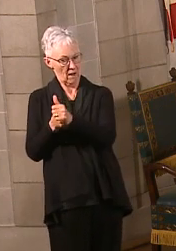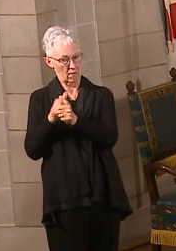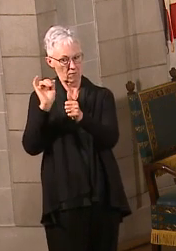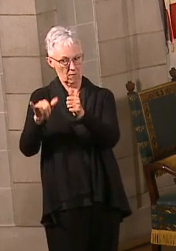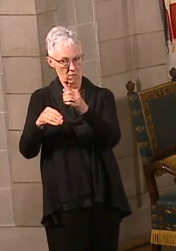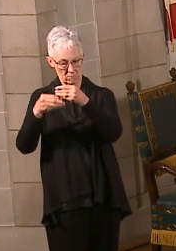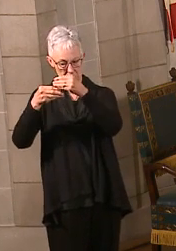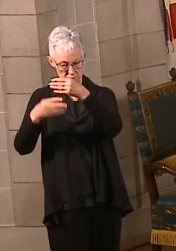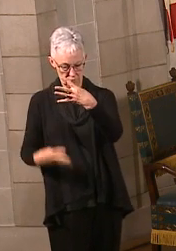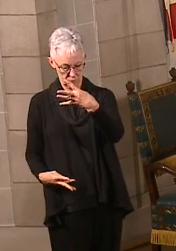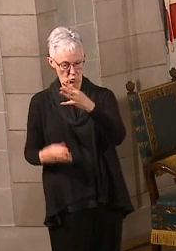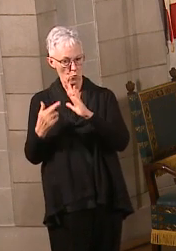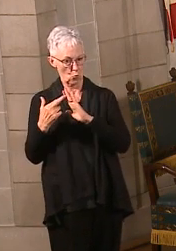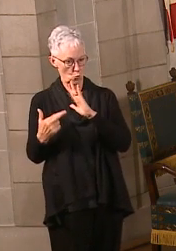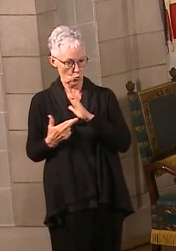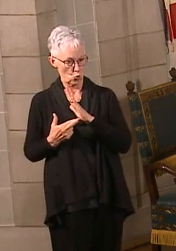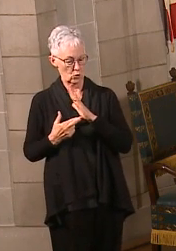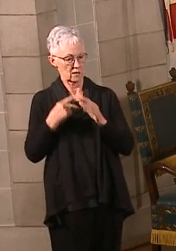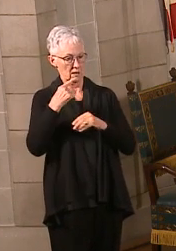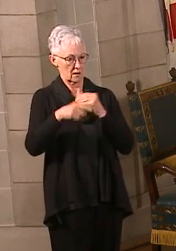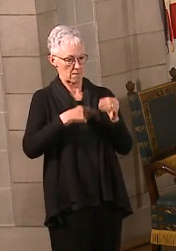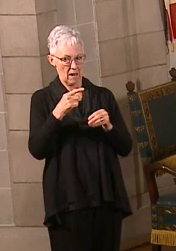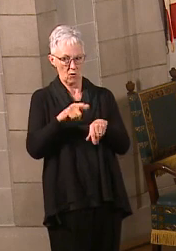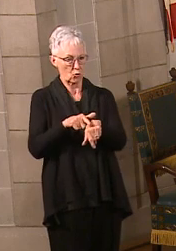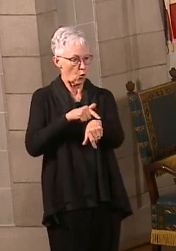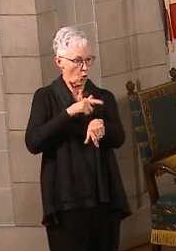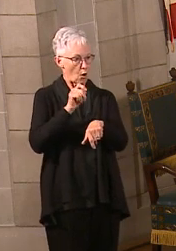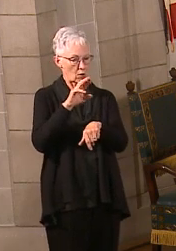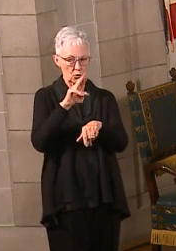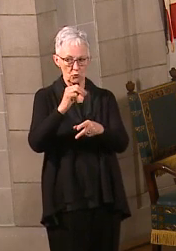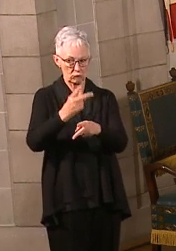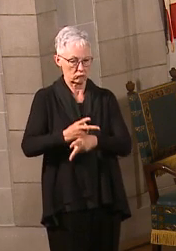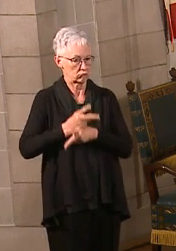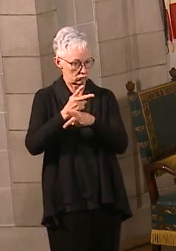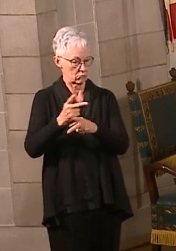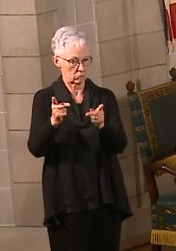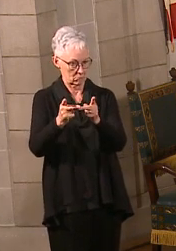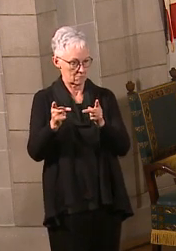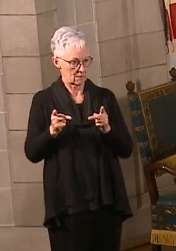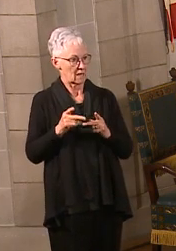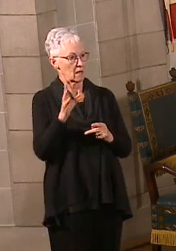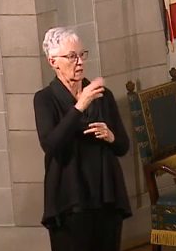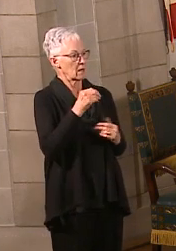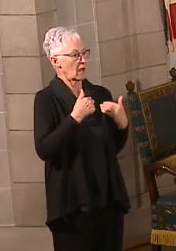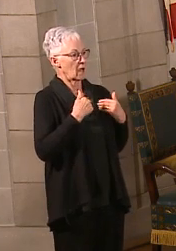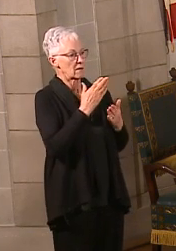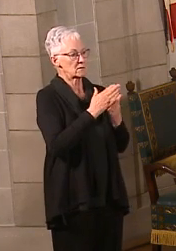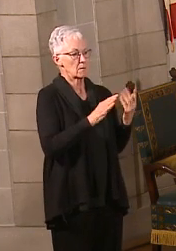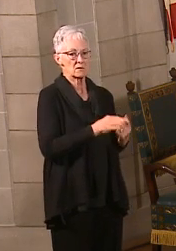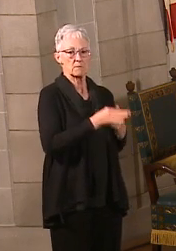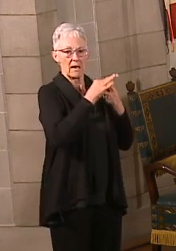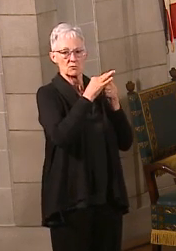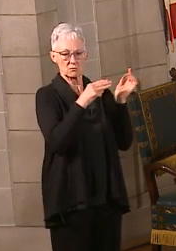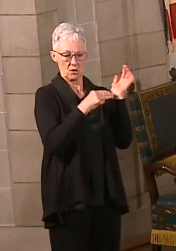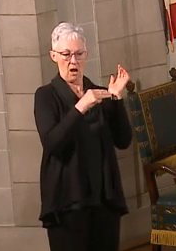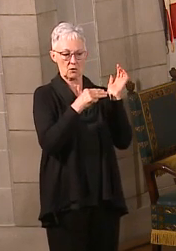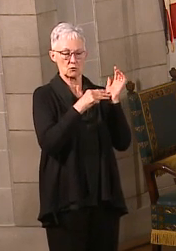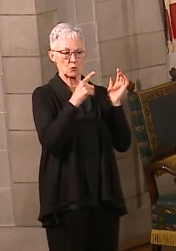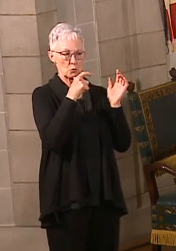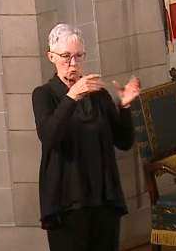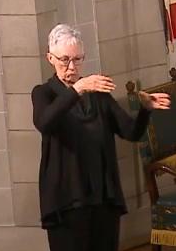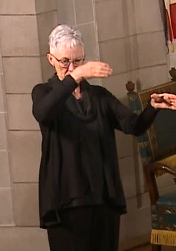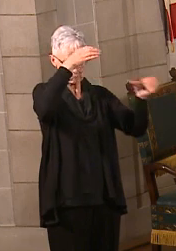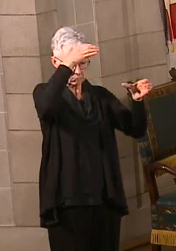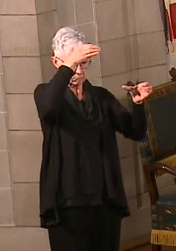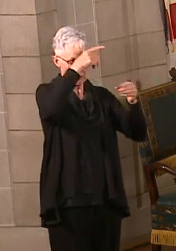care facilities do. And we also have infection control interventionists that are available also by phone. So we have a variety of resources